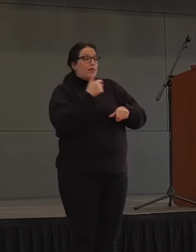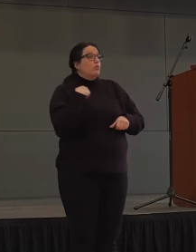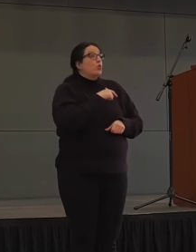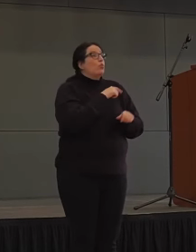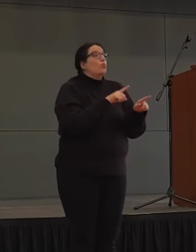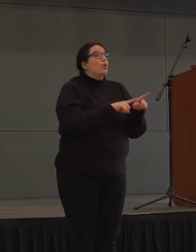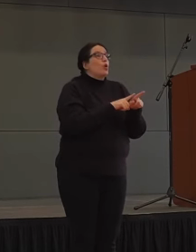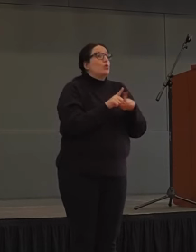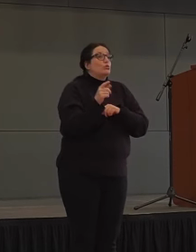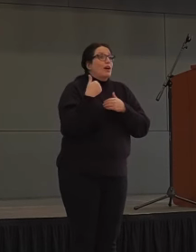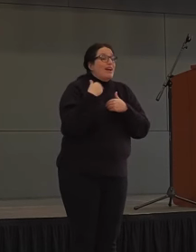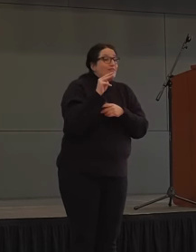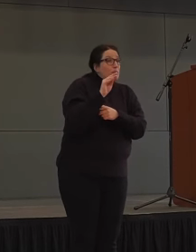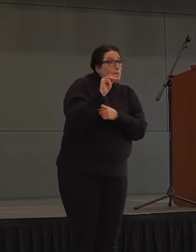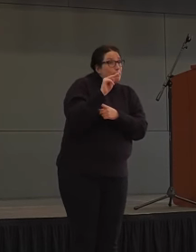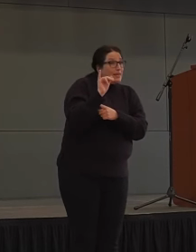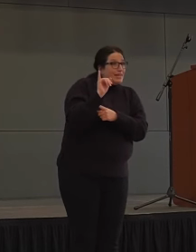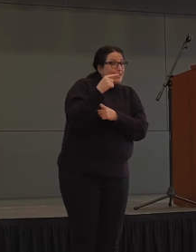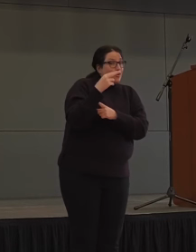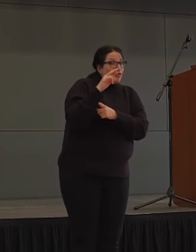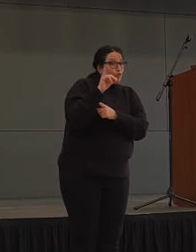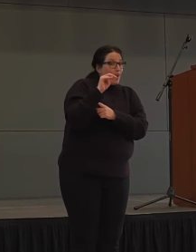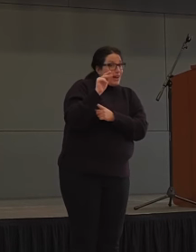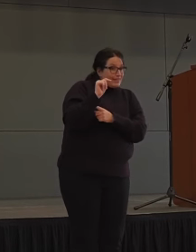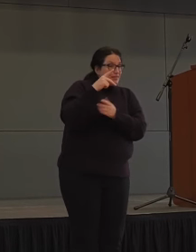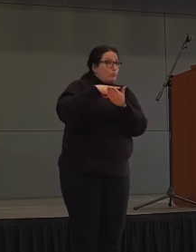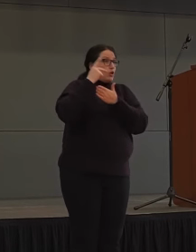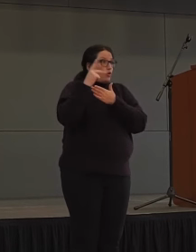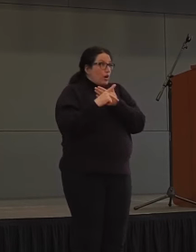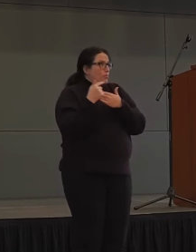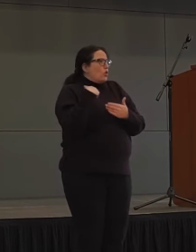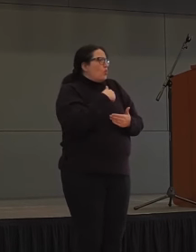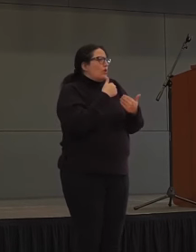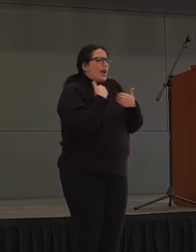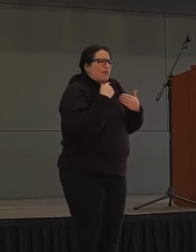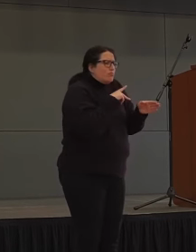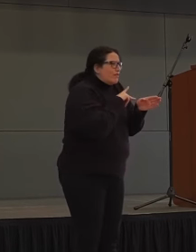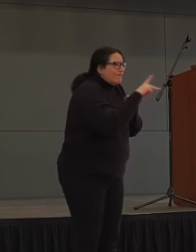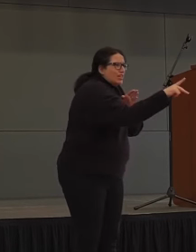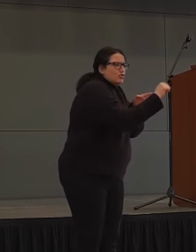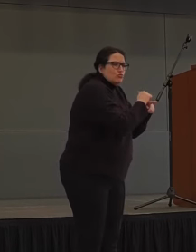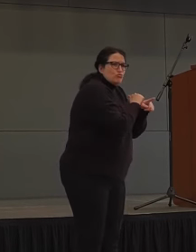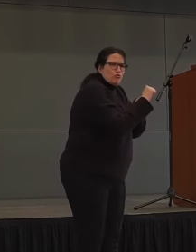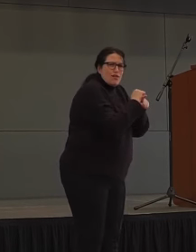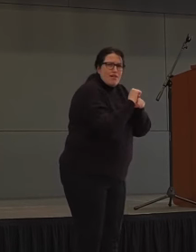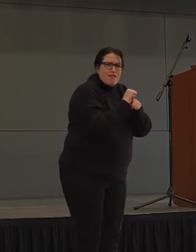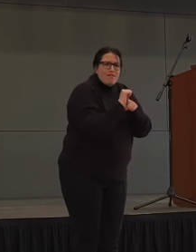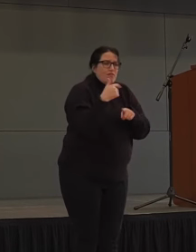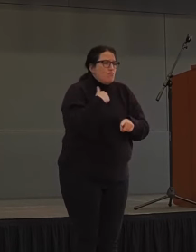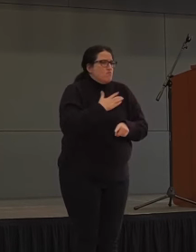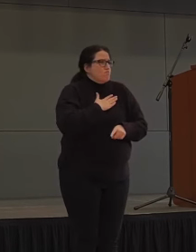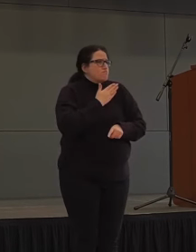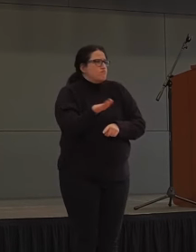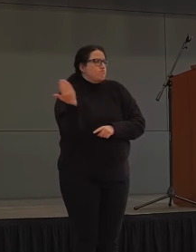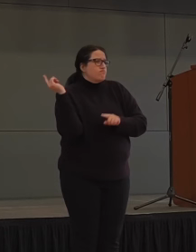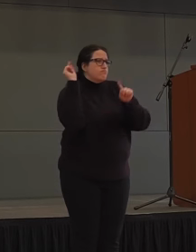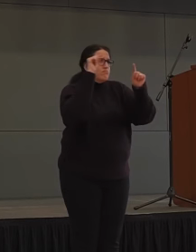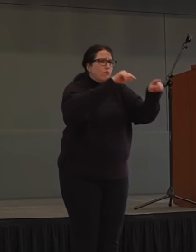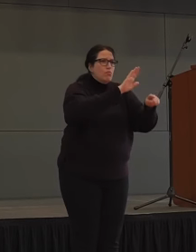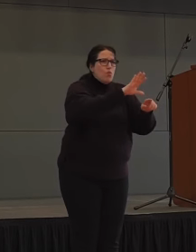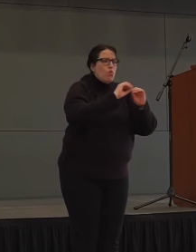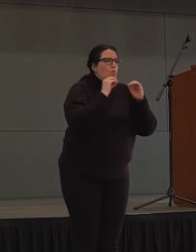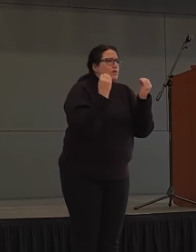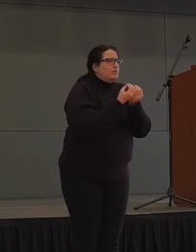have our mini grant program. We have professional trainings that we can come to your organization and do a